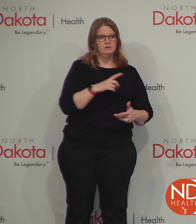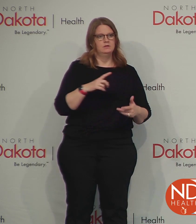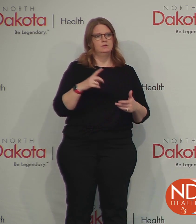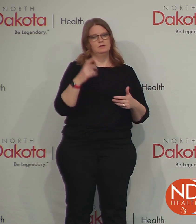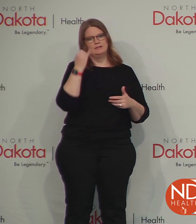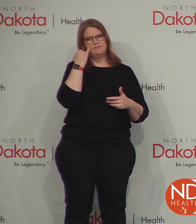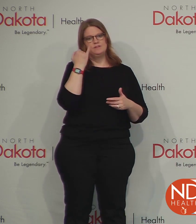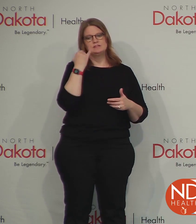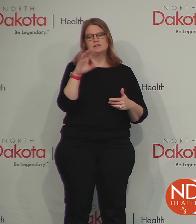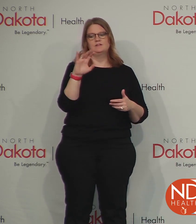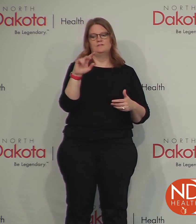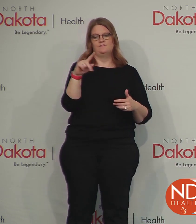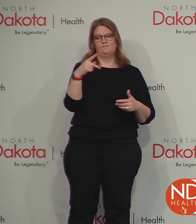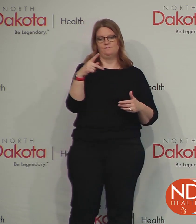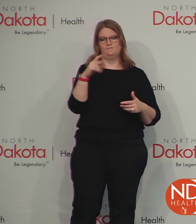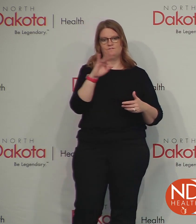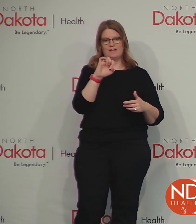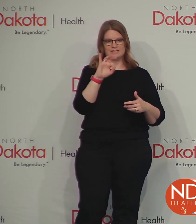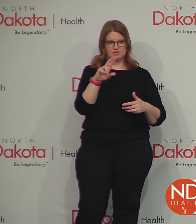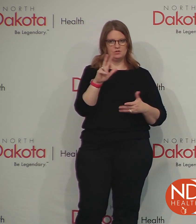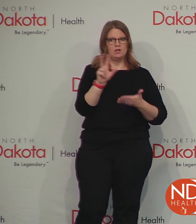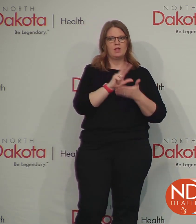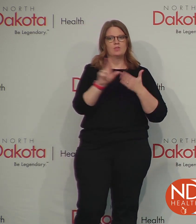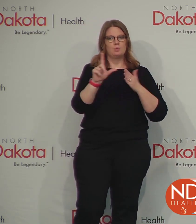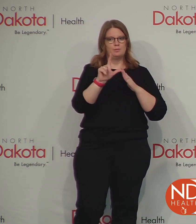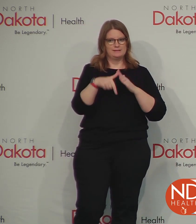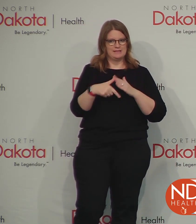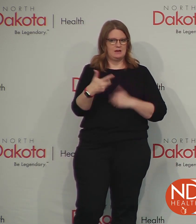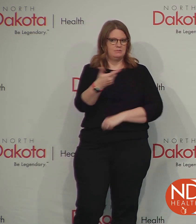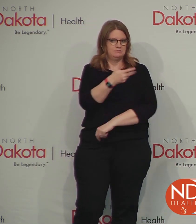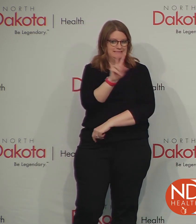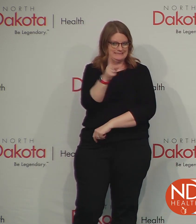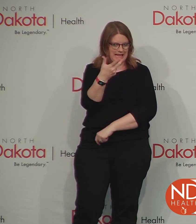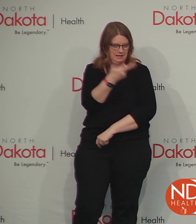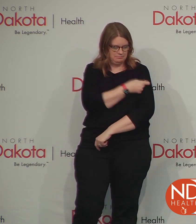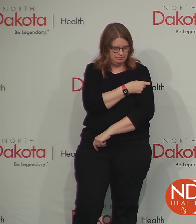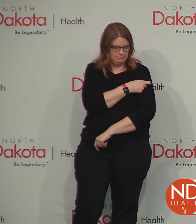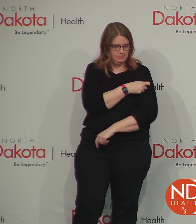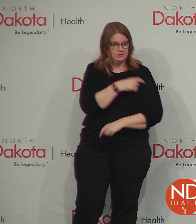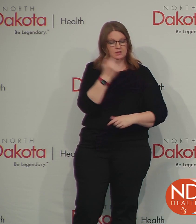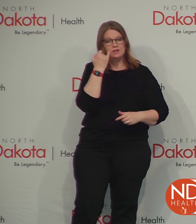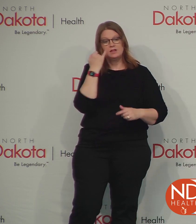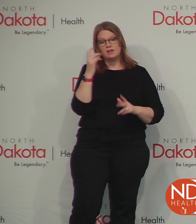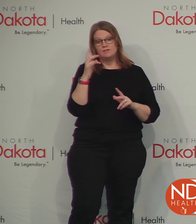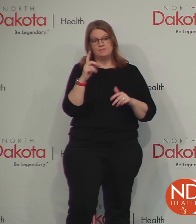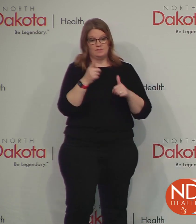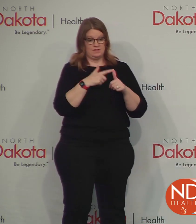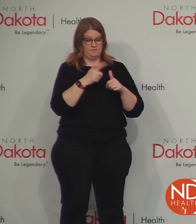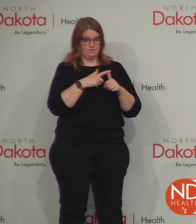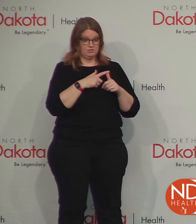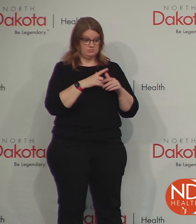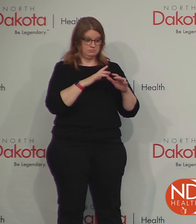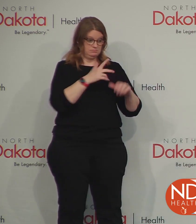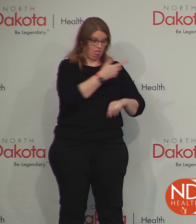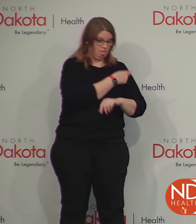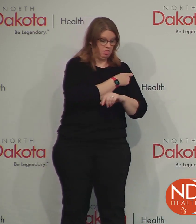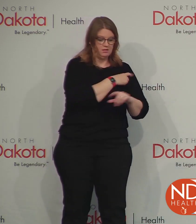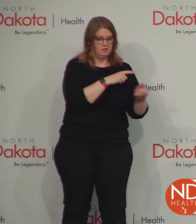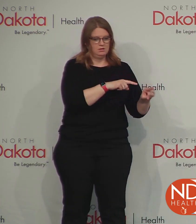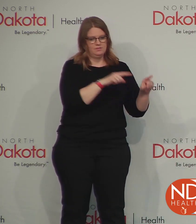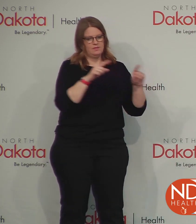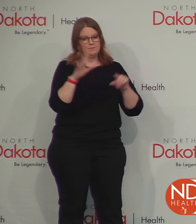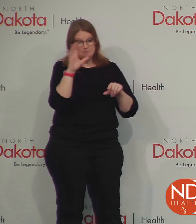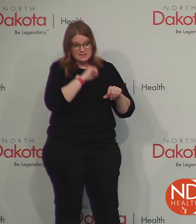it's Pfizer vaccine, 3 weeks later to give people second doses. And then if people were missed in the first round, they can give them first